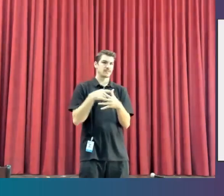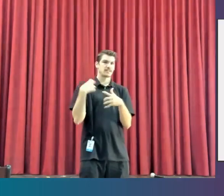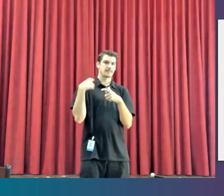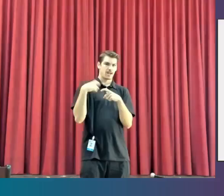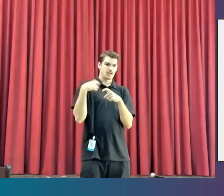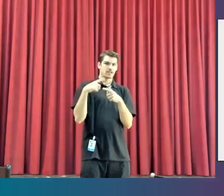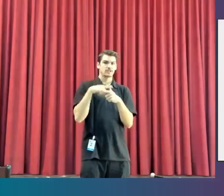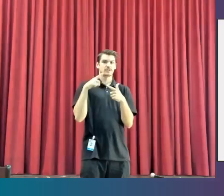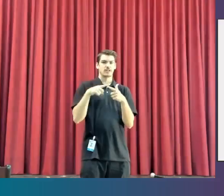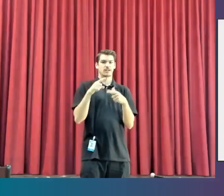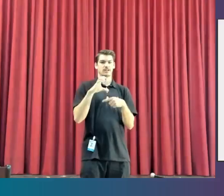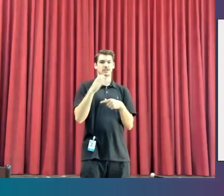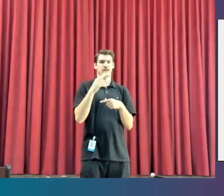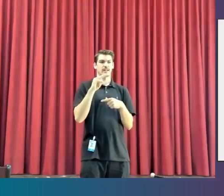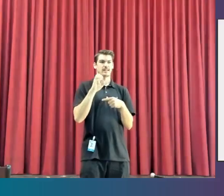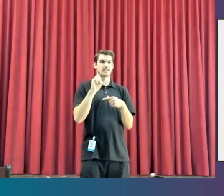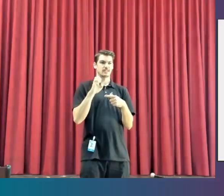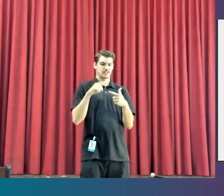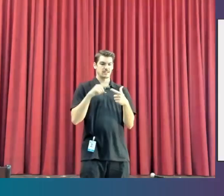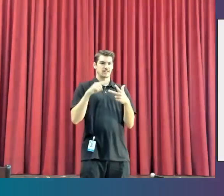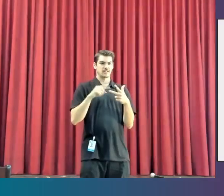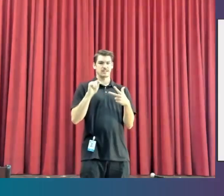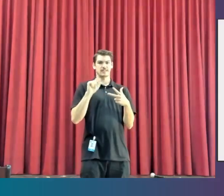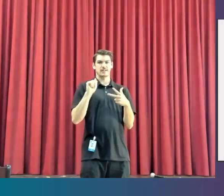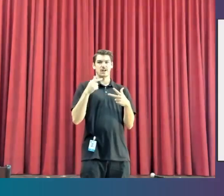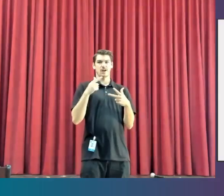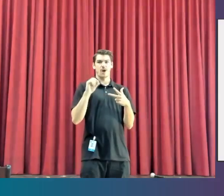Spanish, Chinese, Tagalog,